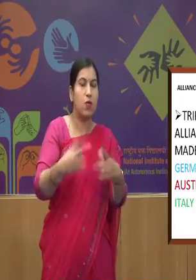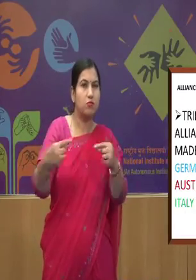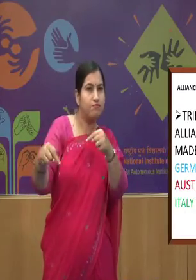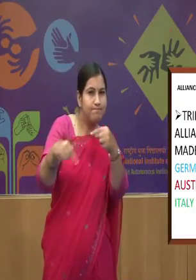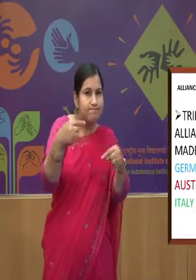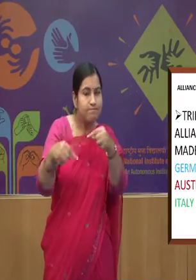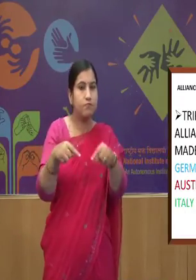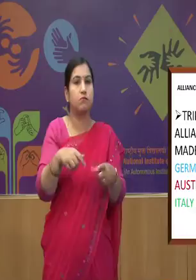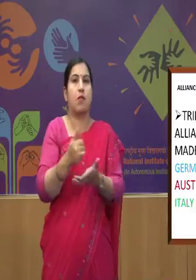them.